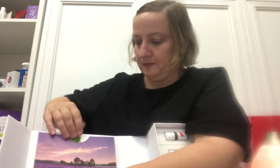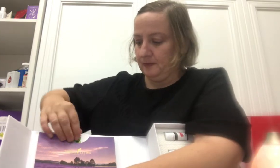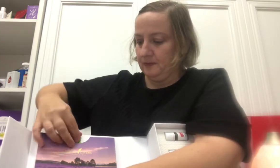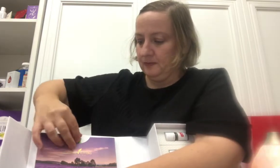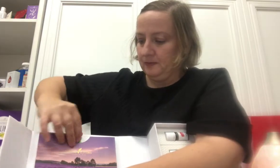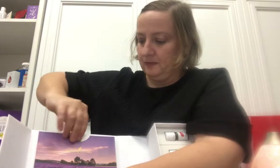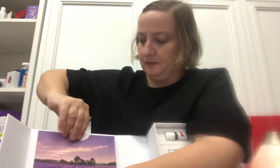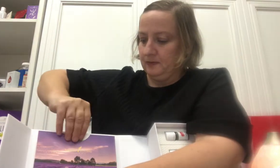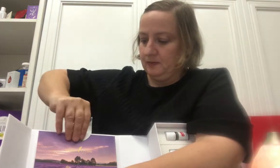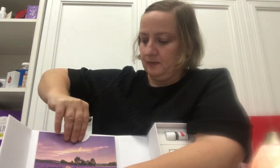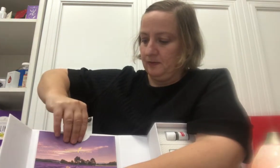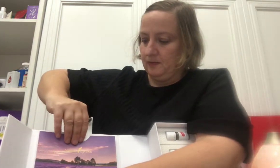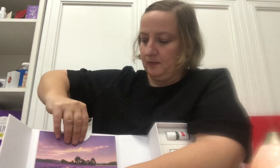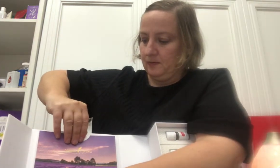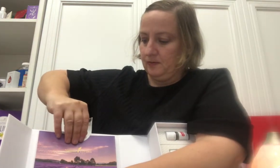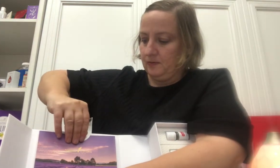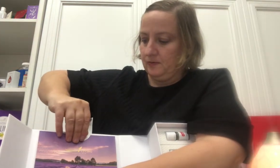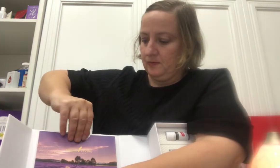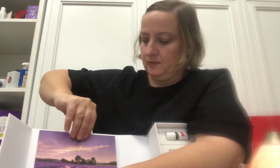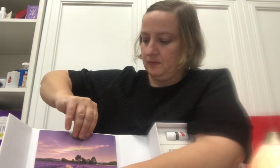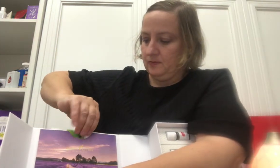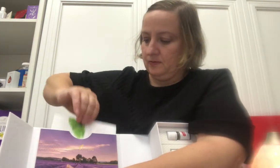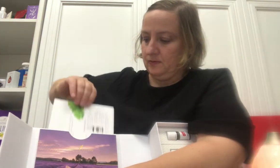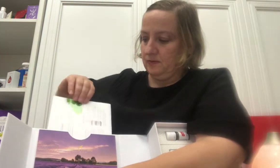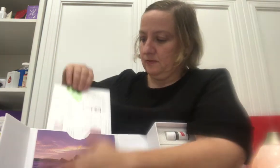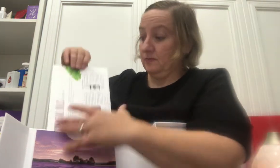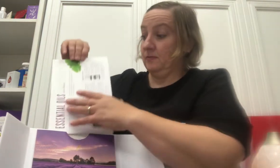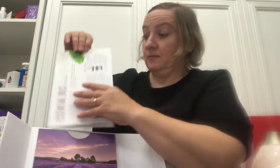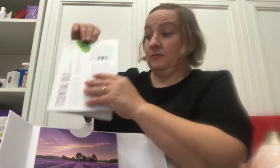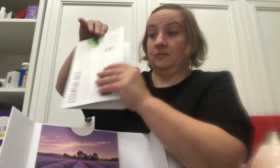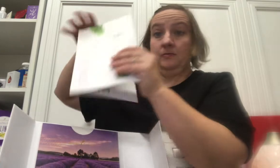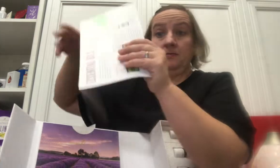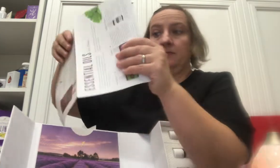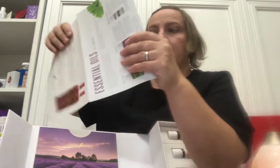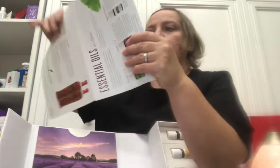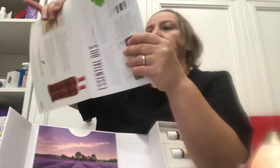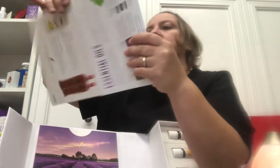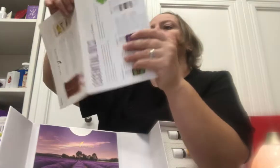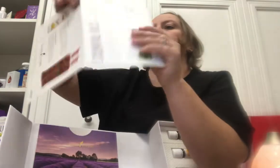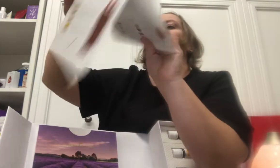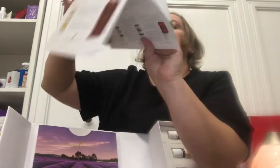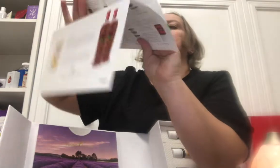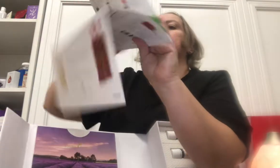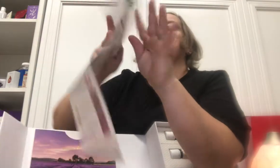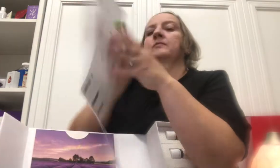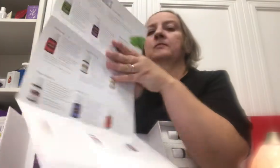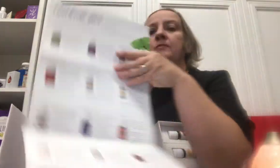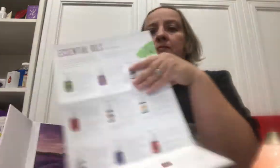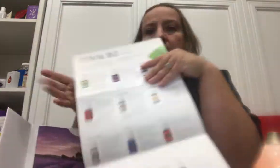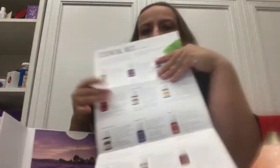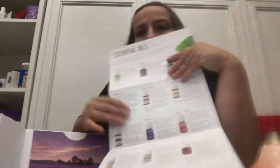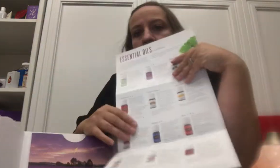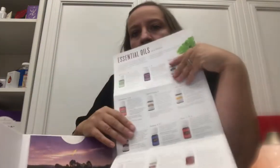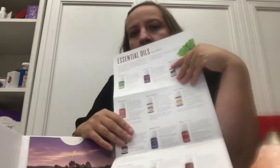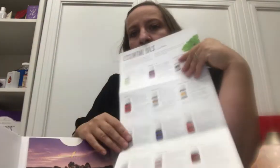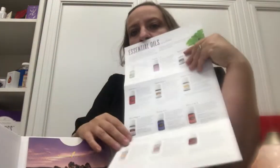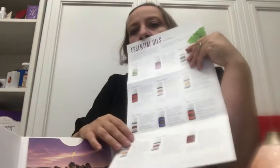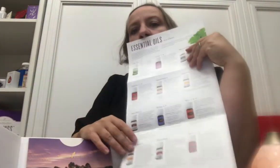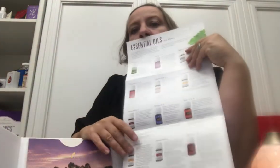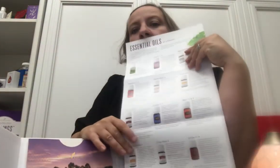And it shows where all the farms are around the world. This other card in here